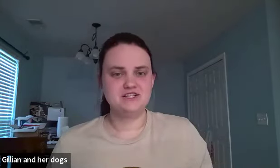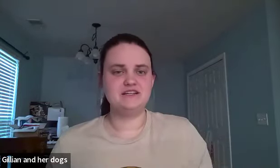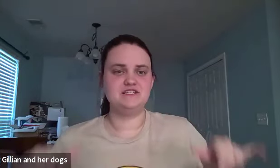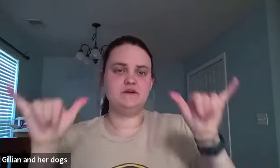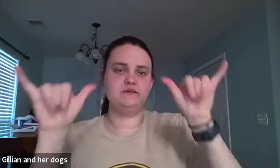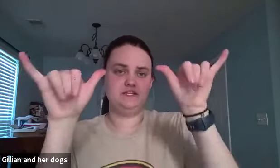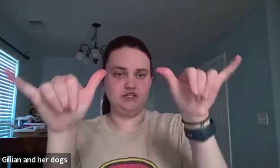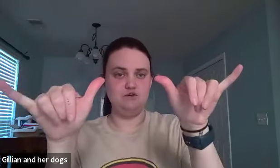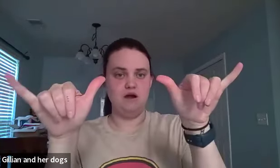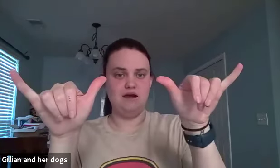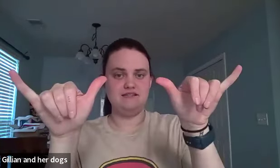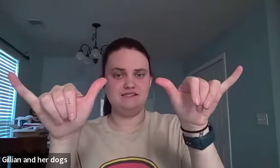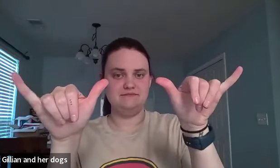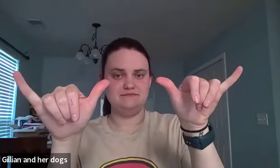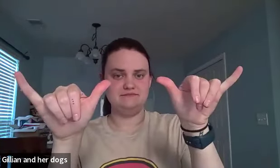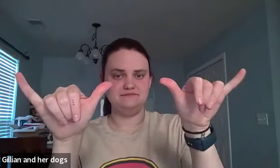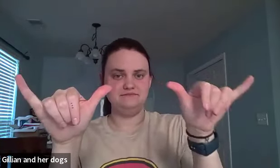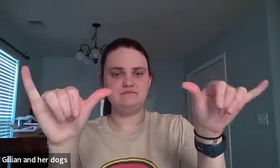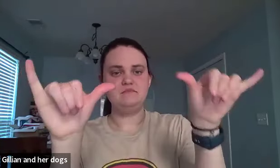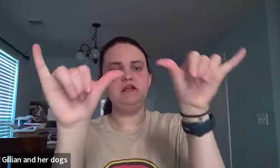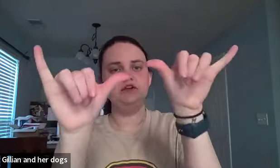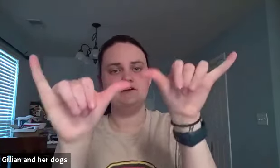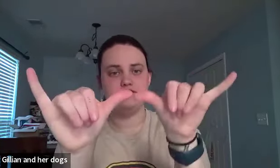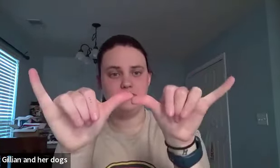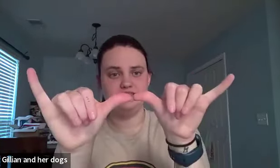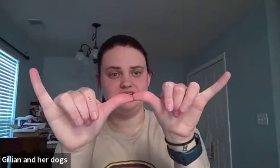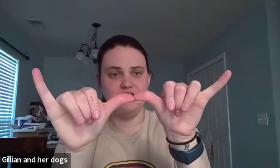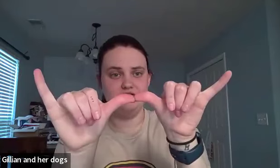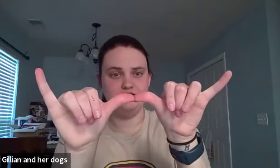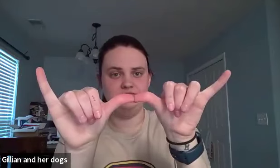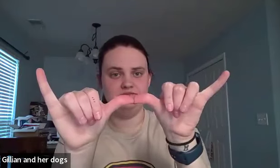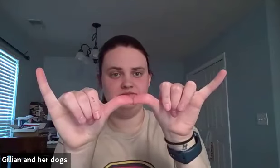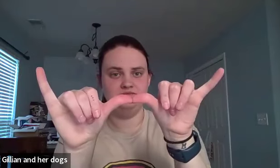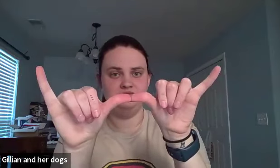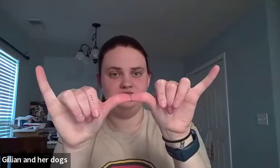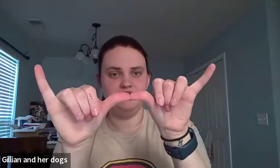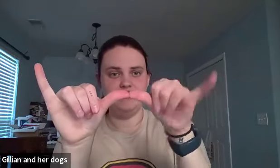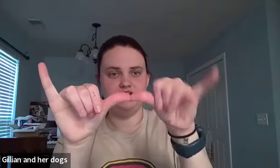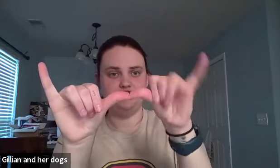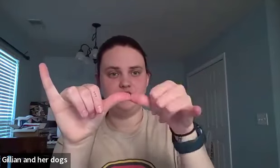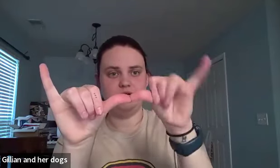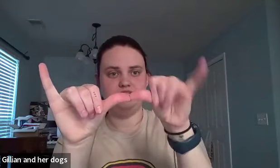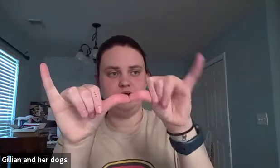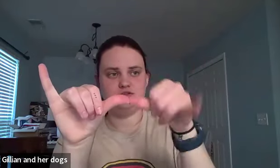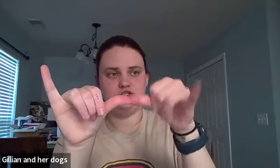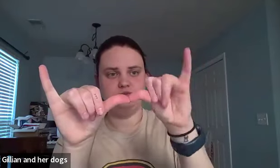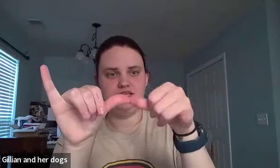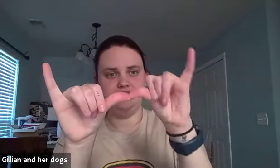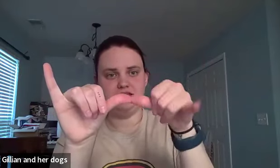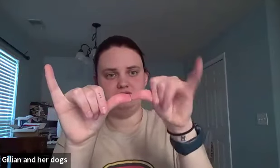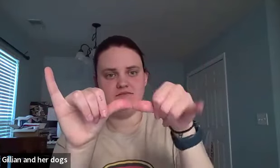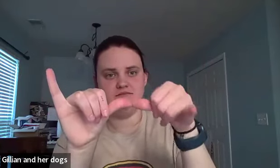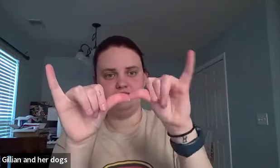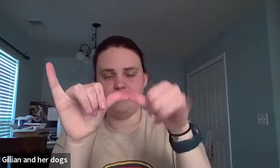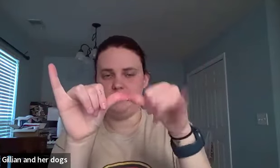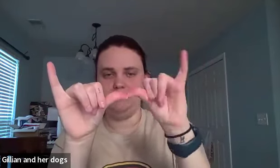measure is going to be 2 Y's. You have your thumbs together and you're going to bounce your pinky